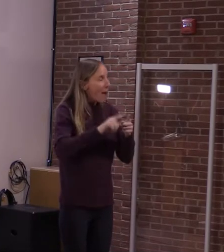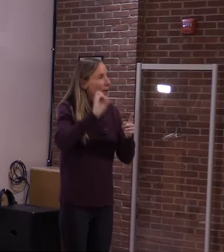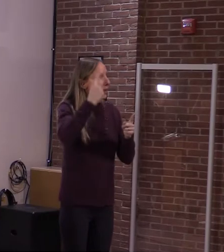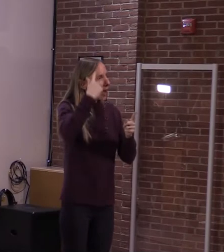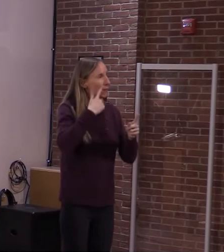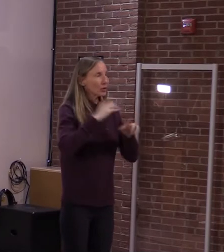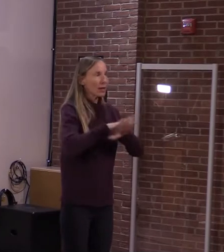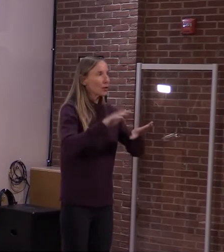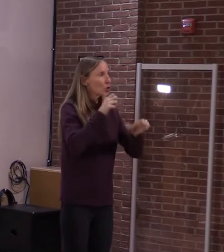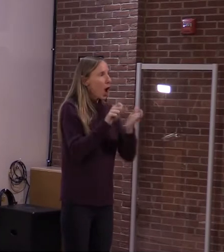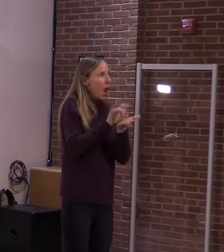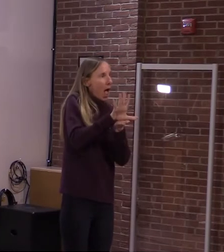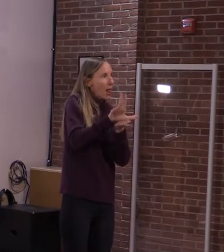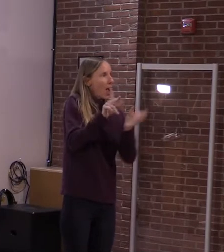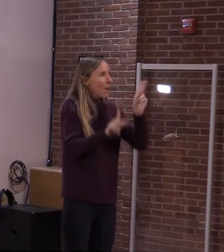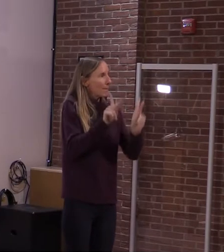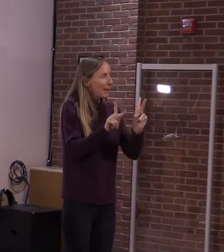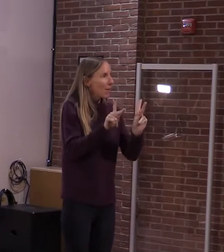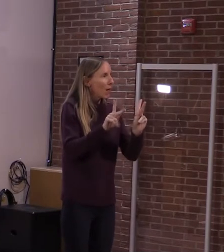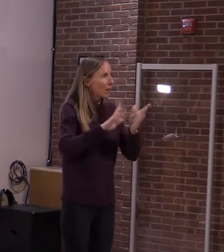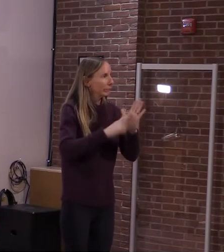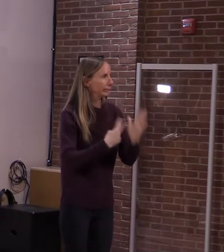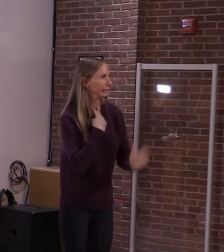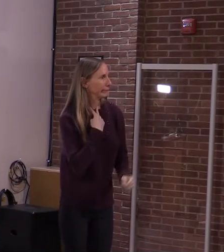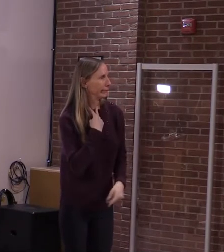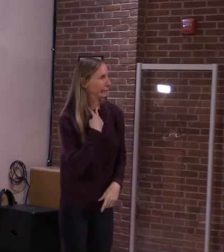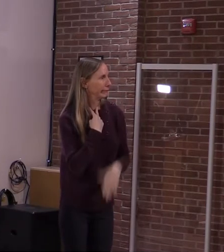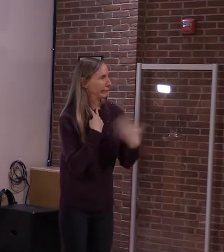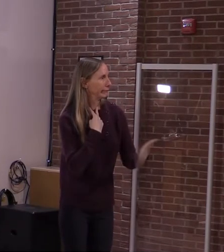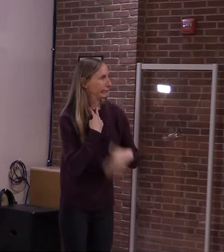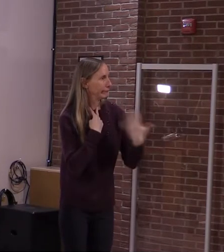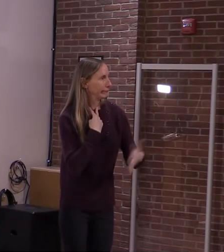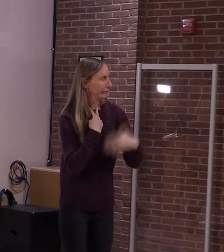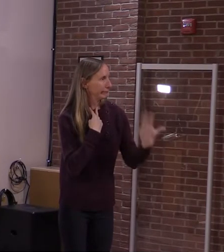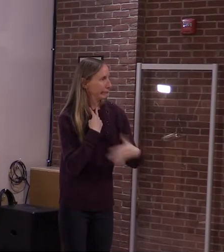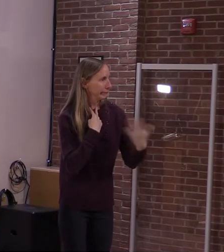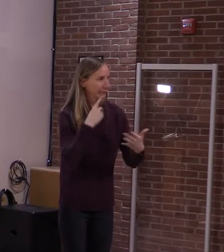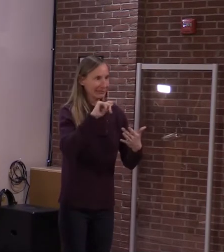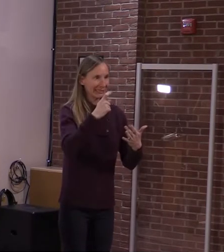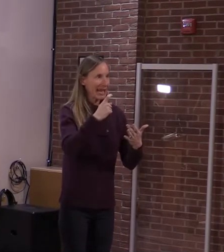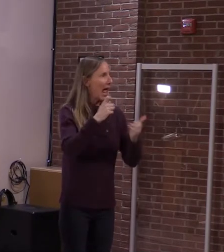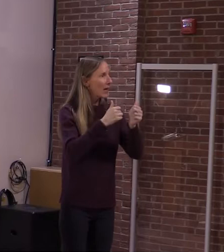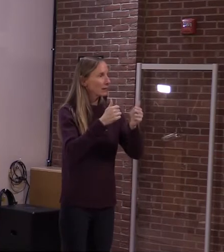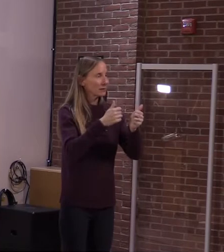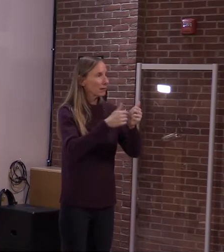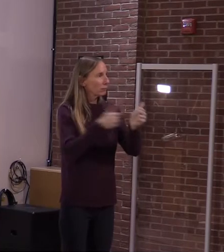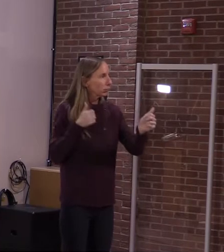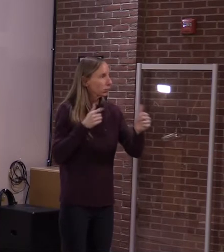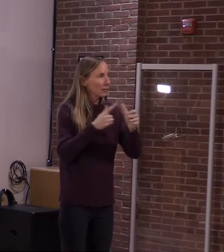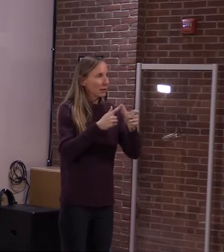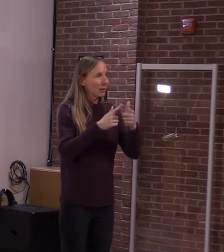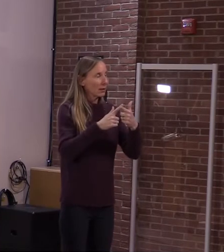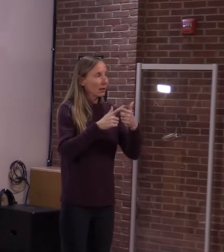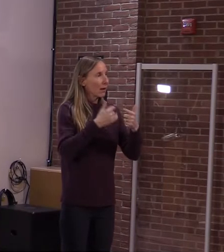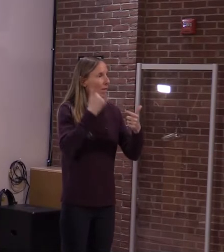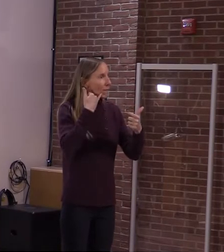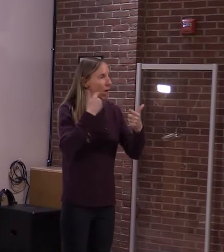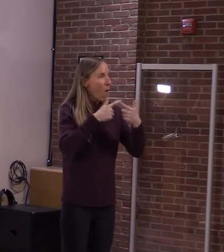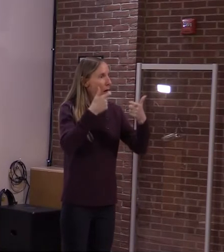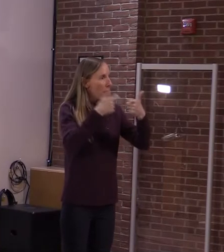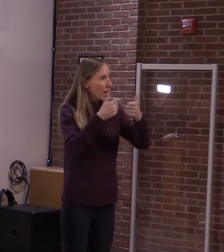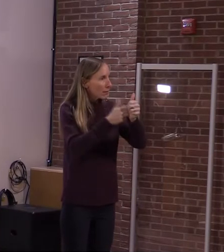They're not able to put it up for sale to get the property back in the tax roll. They're having to pay the utilities, costing taxpayers more